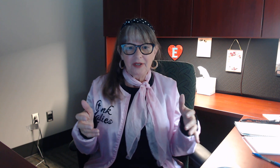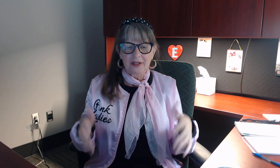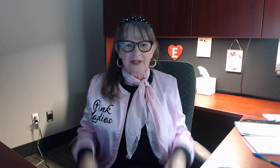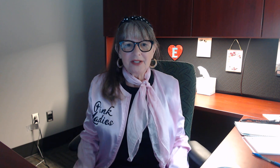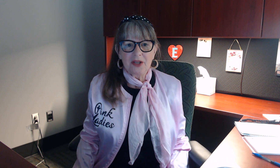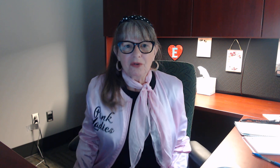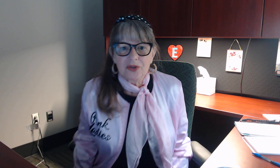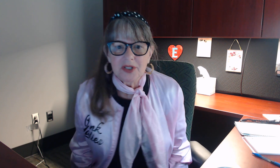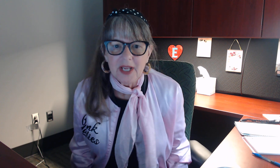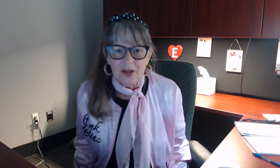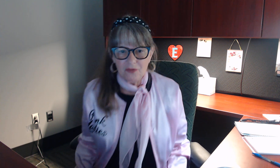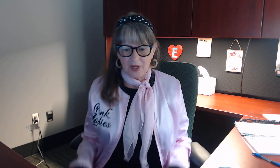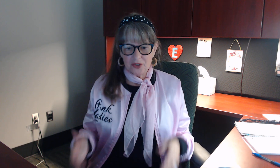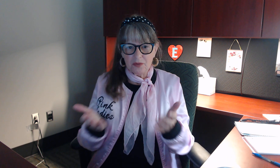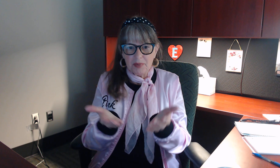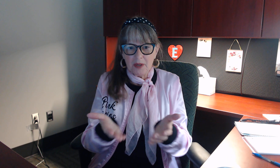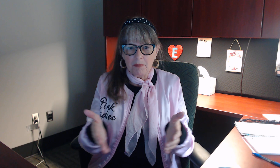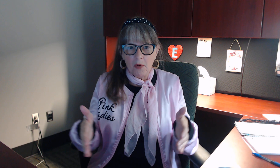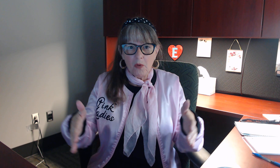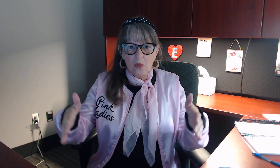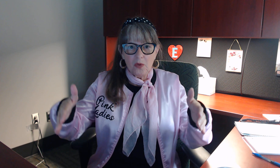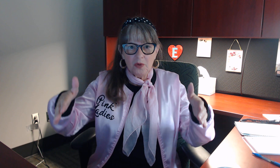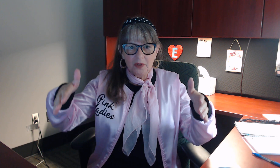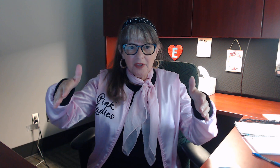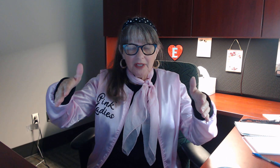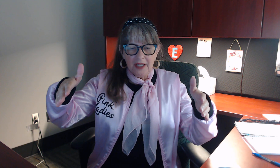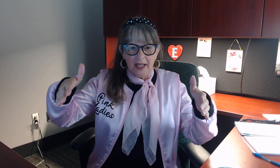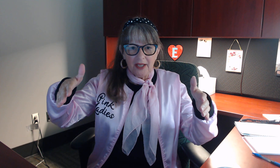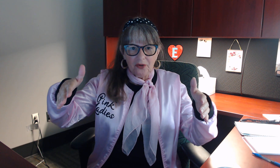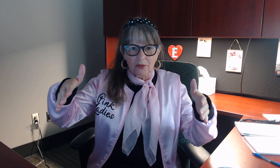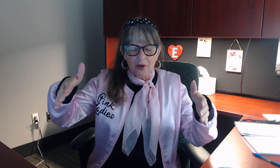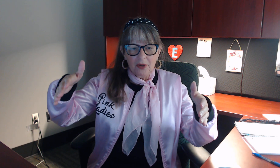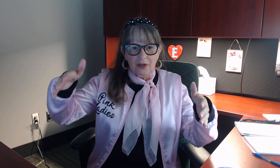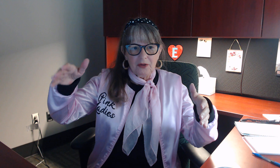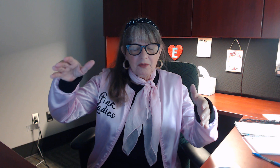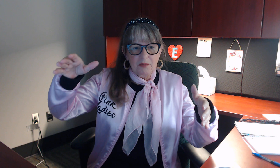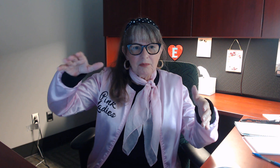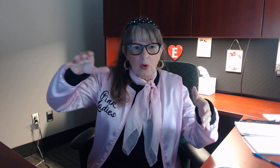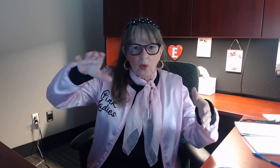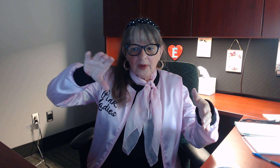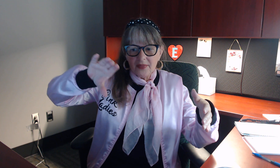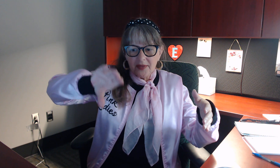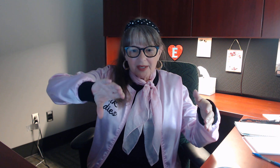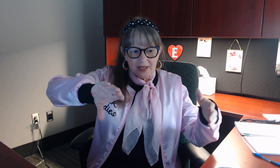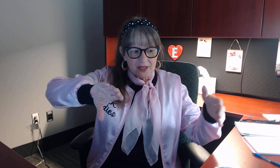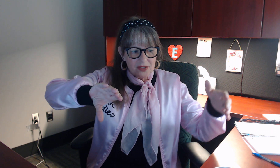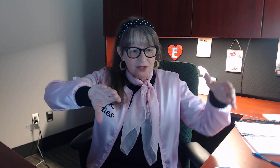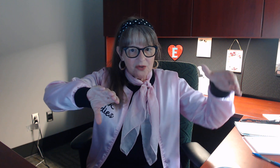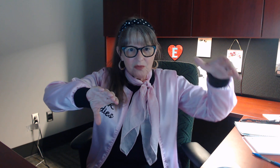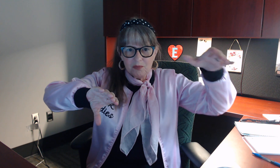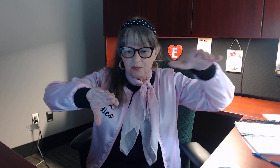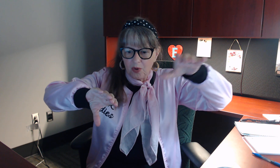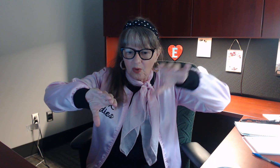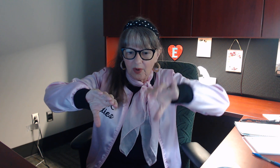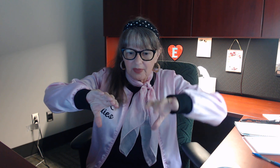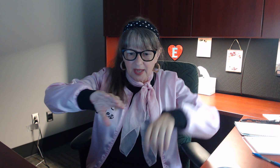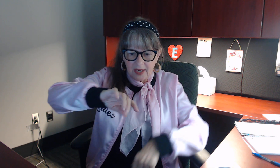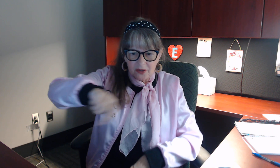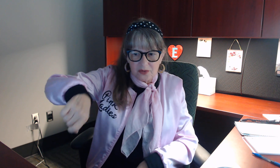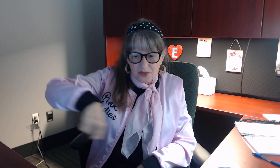let's say you've got your big bowl, and you pour in this and you pour in that, and you